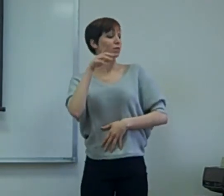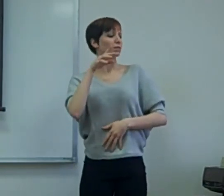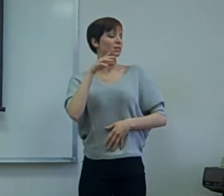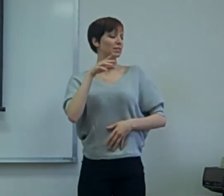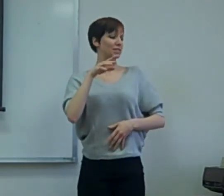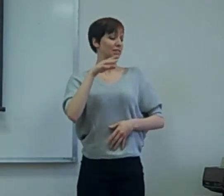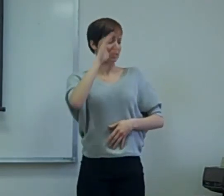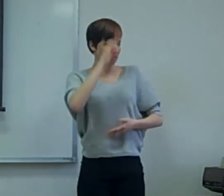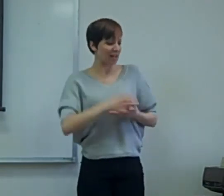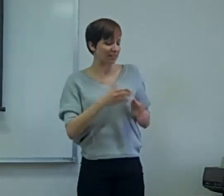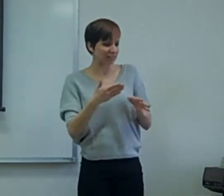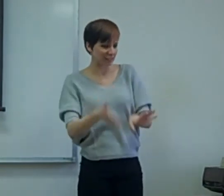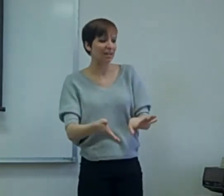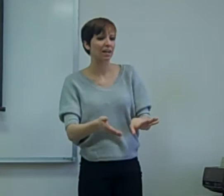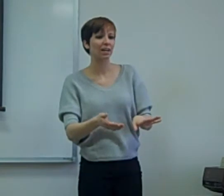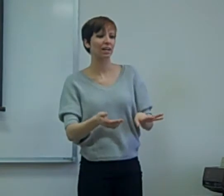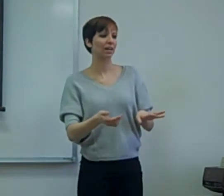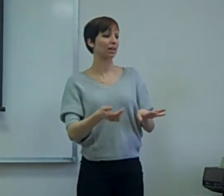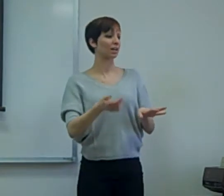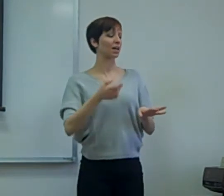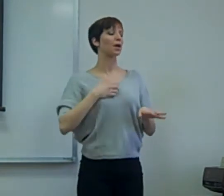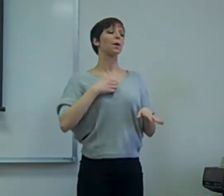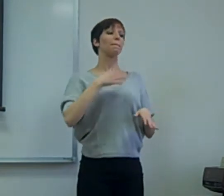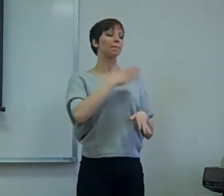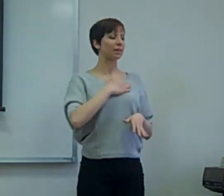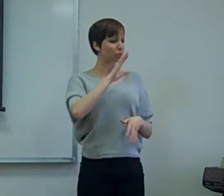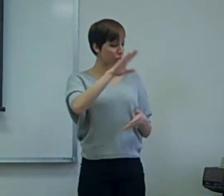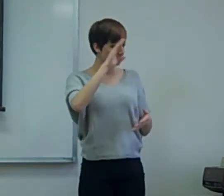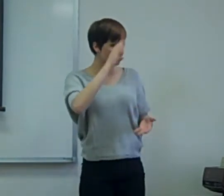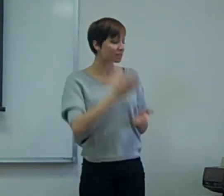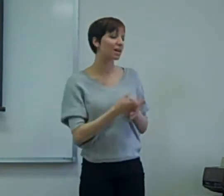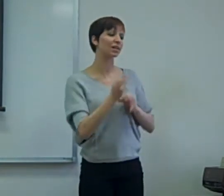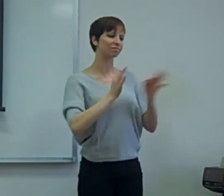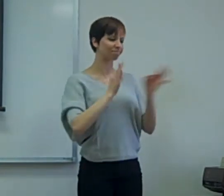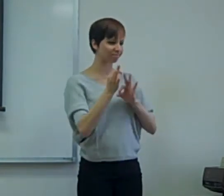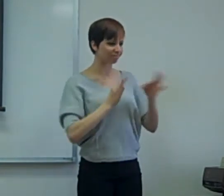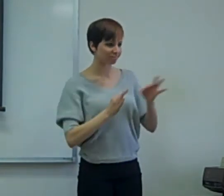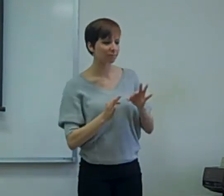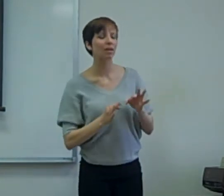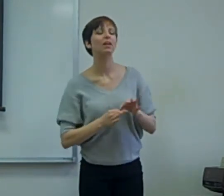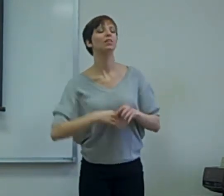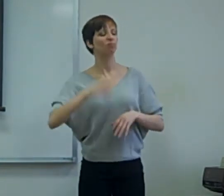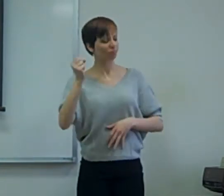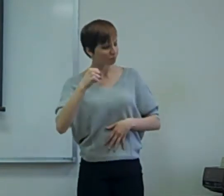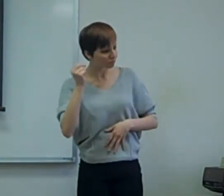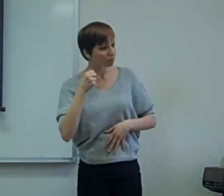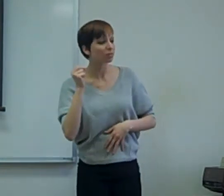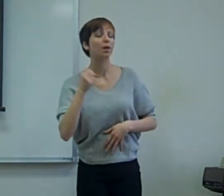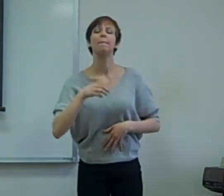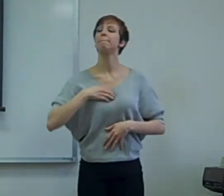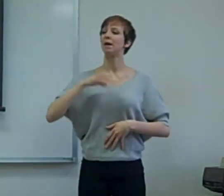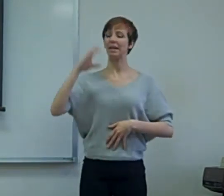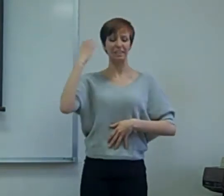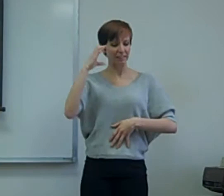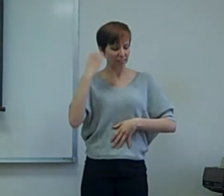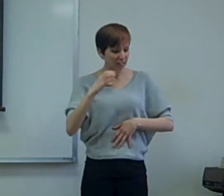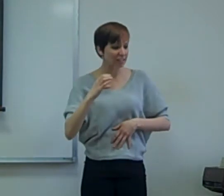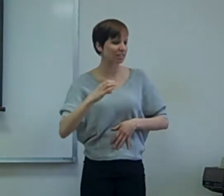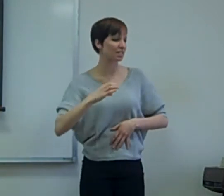yeah. And then they say, well, tell me a little bit about him. And so I start to talk, and they go, well, yeah. And then my cousin died too, and la la la la la la la la la la